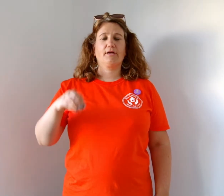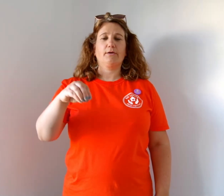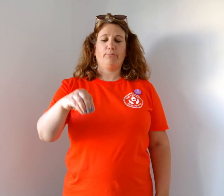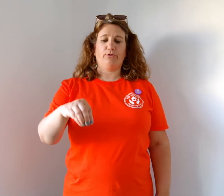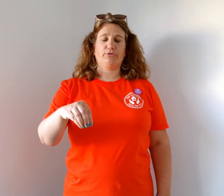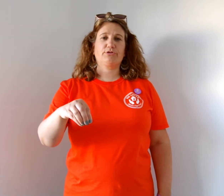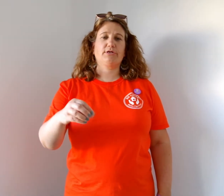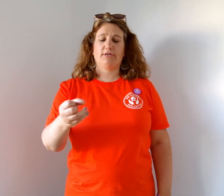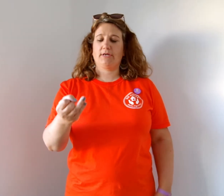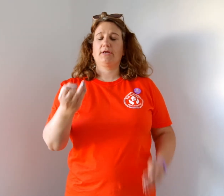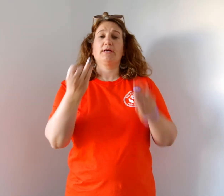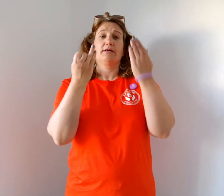Put